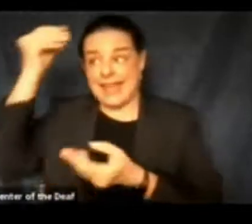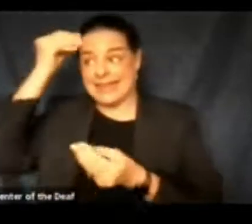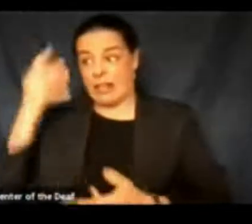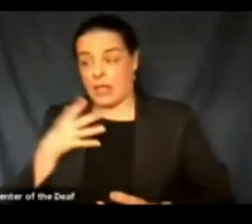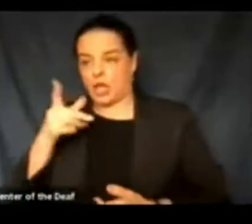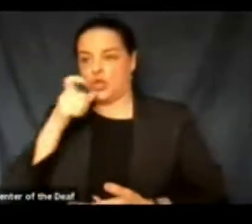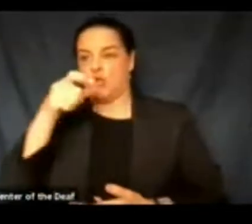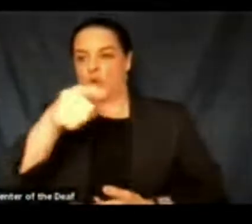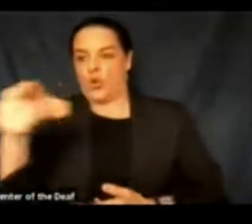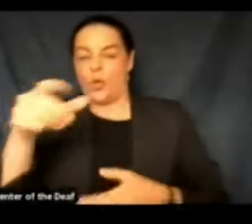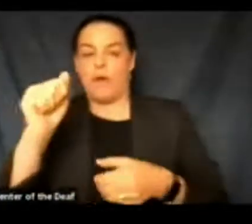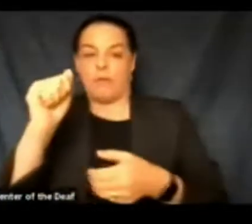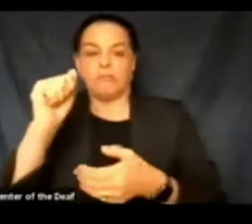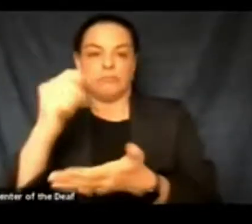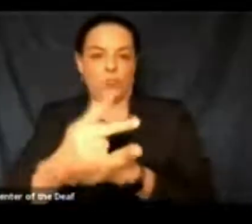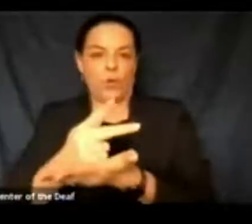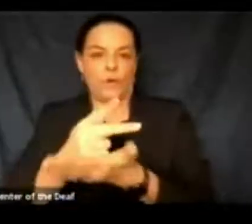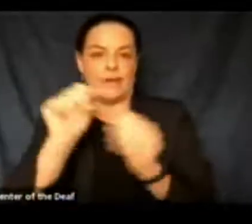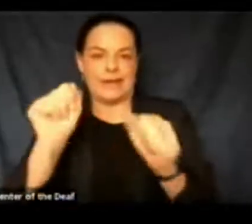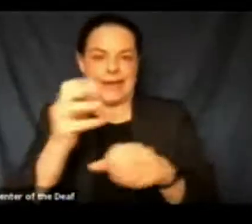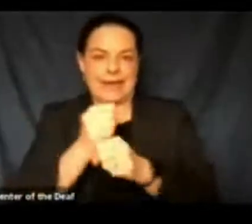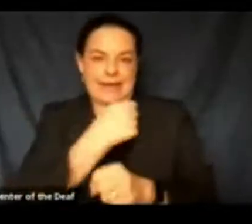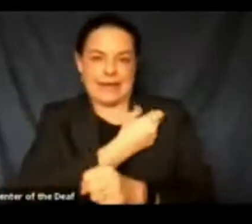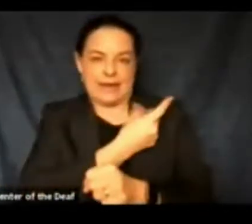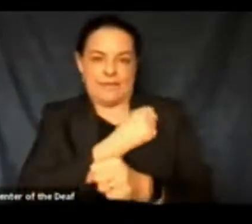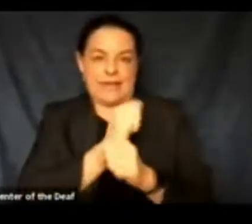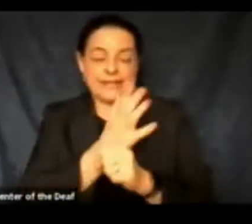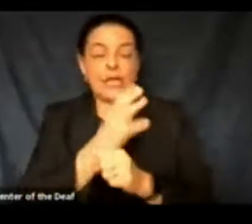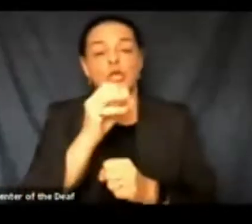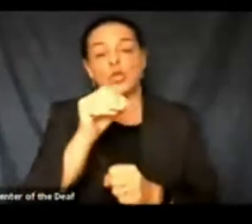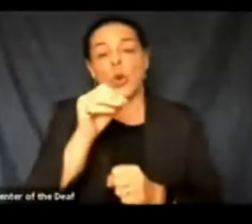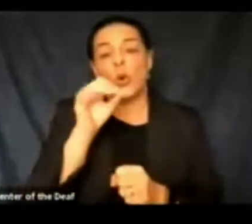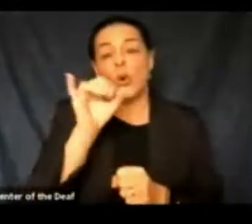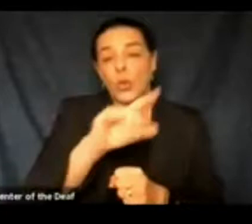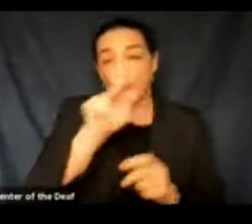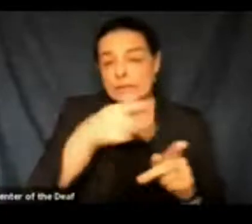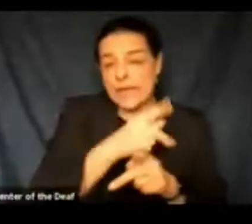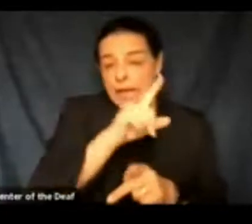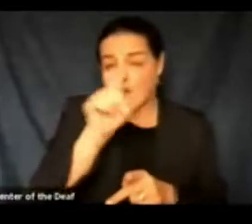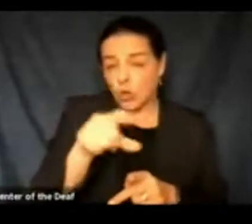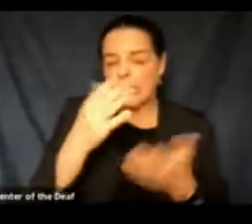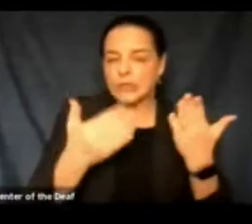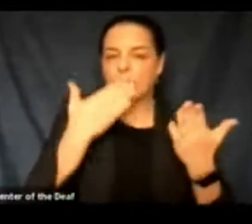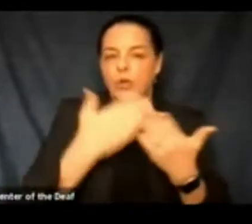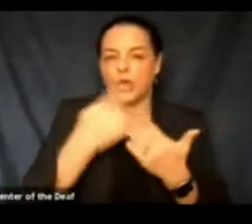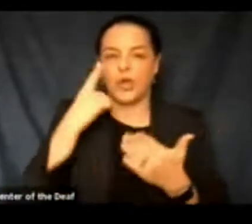that can receive vaccine. So probably some good questions for the state if you want to get more detail there.